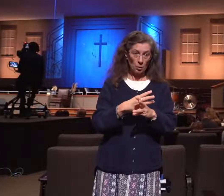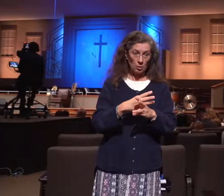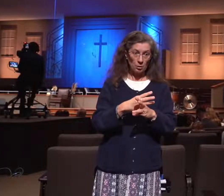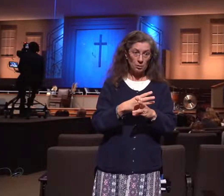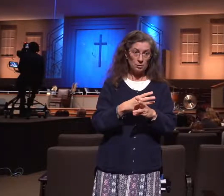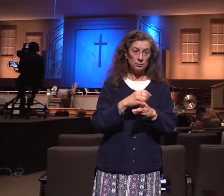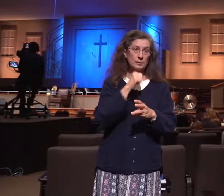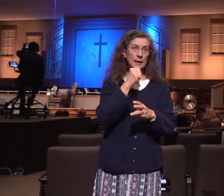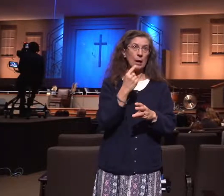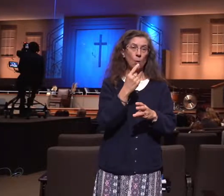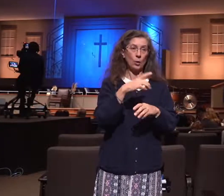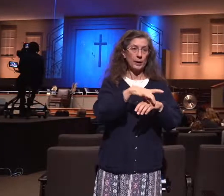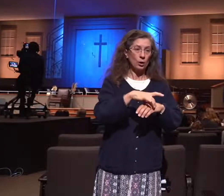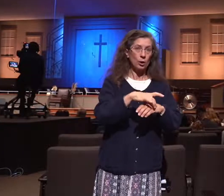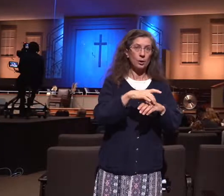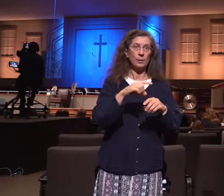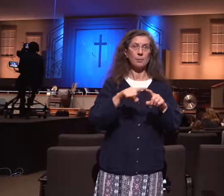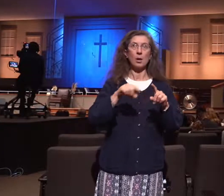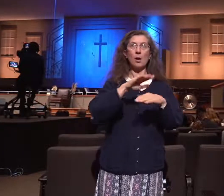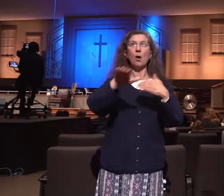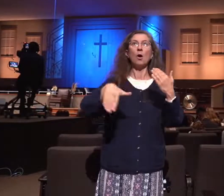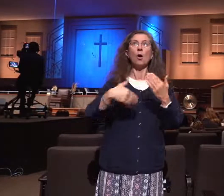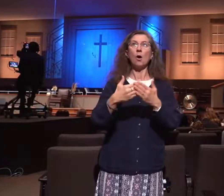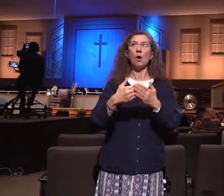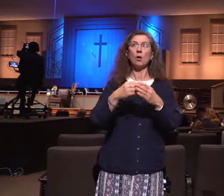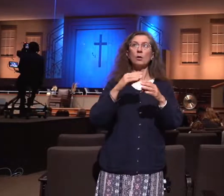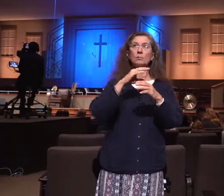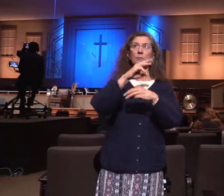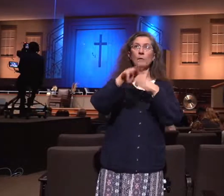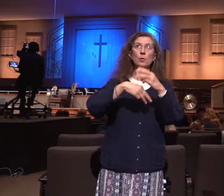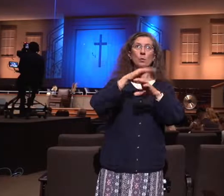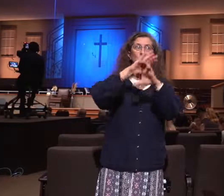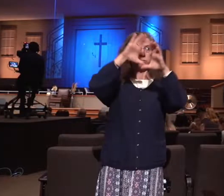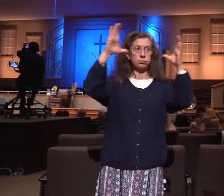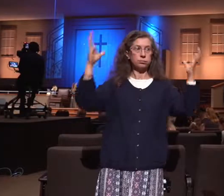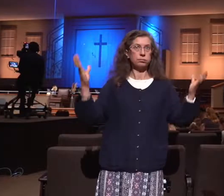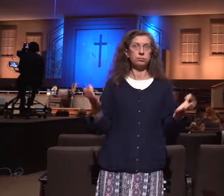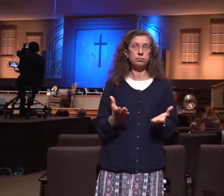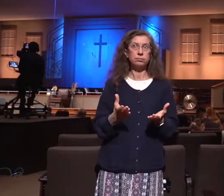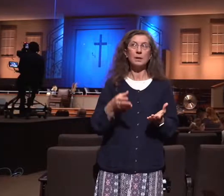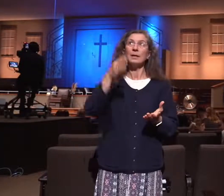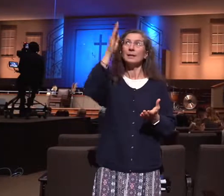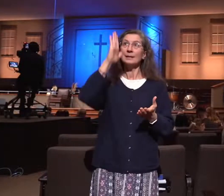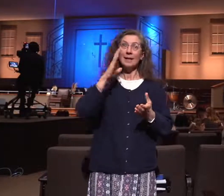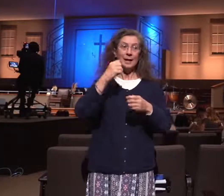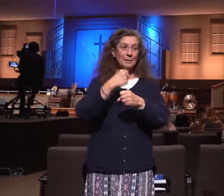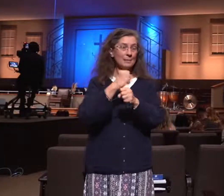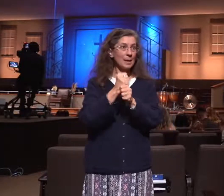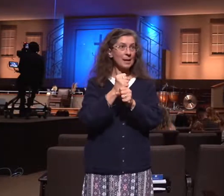earth, but the entire universe were formed by the word of God.